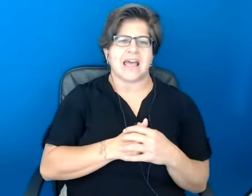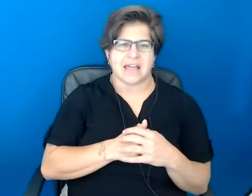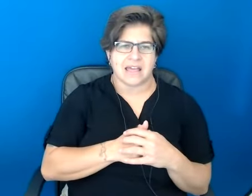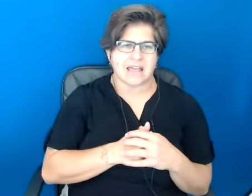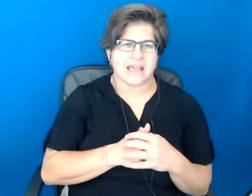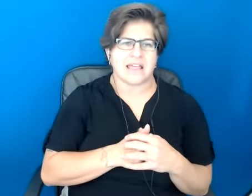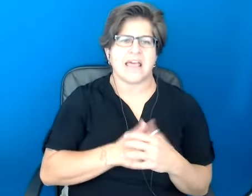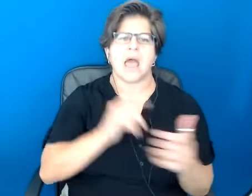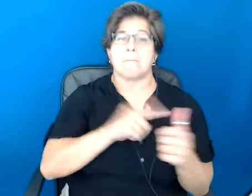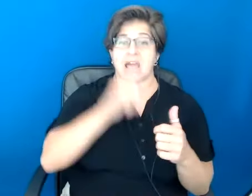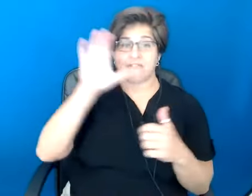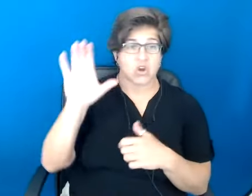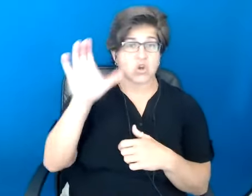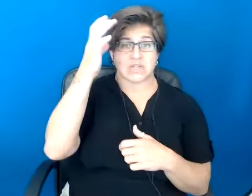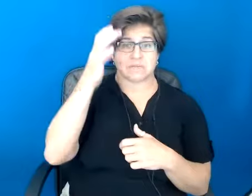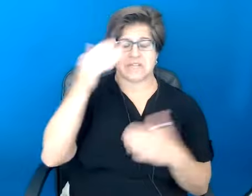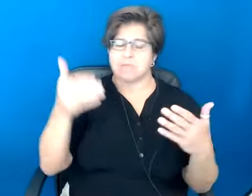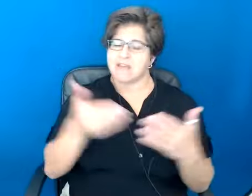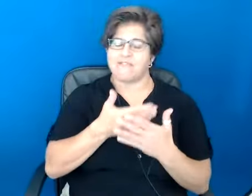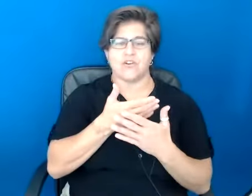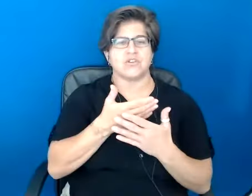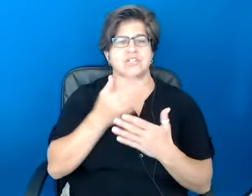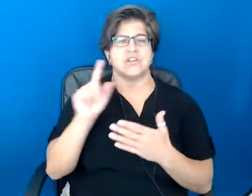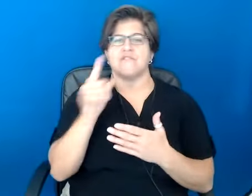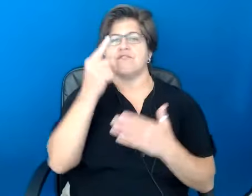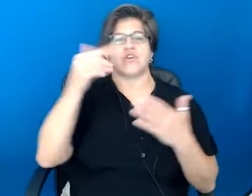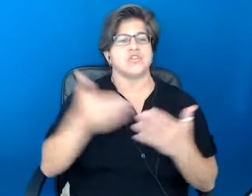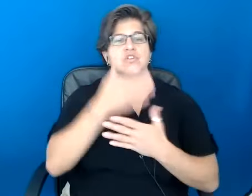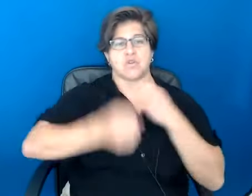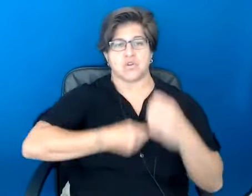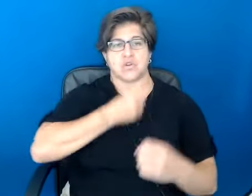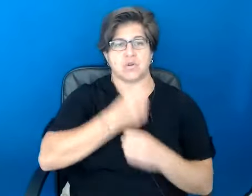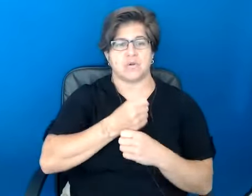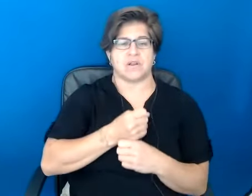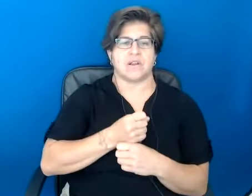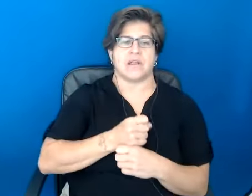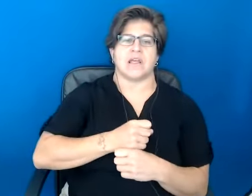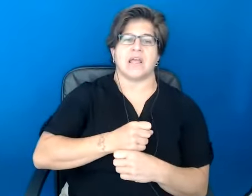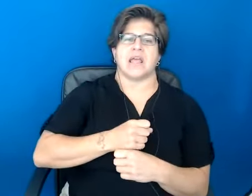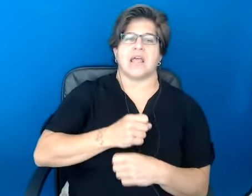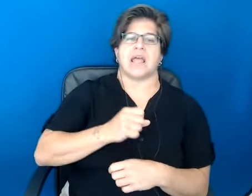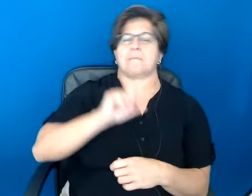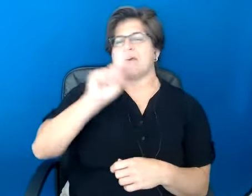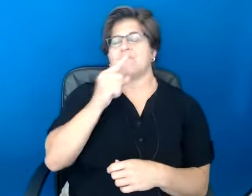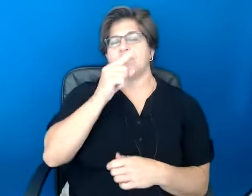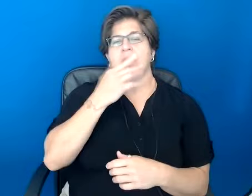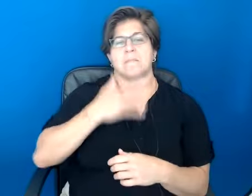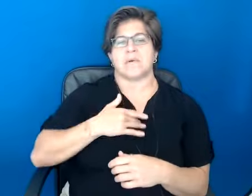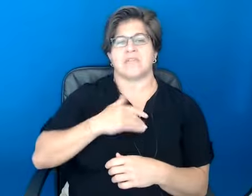on the 5th of December and he was cremated on the 23rd. And I'm saying to this wee counsellor, I say, well, I've had my first Christmas, I've had